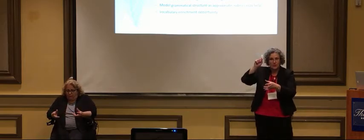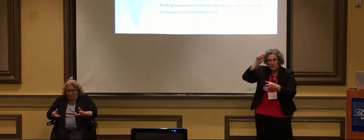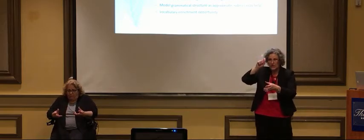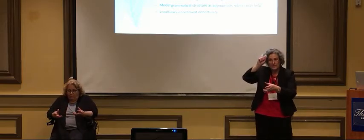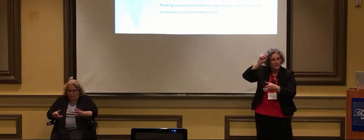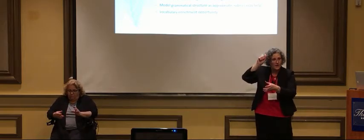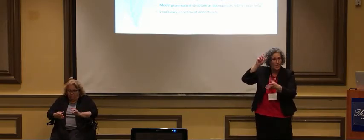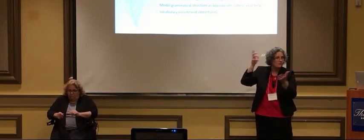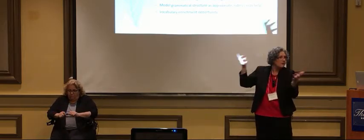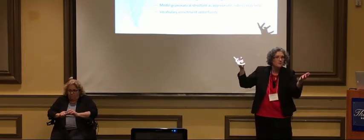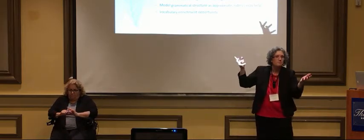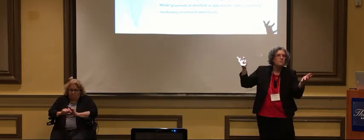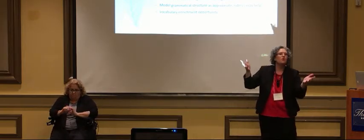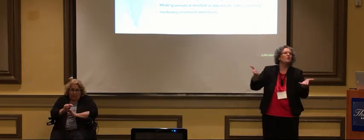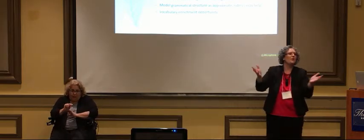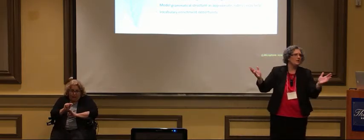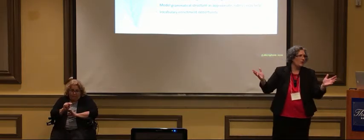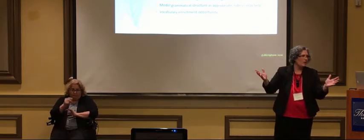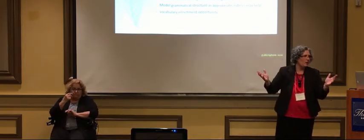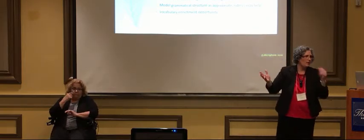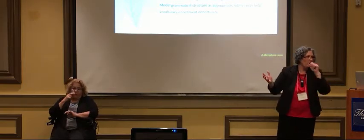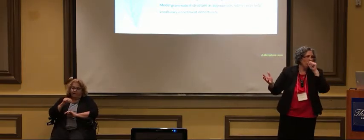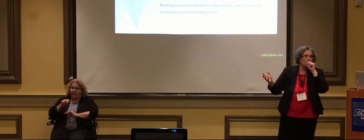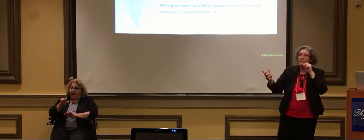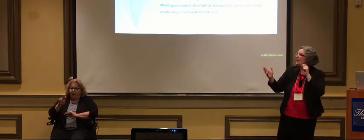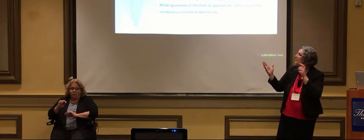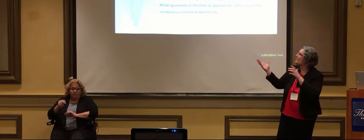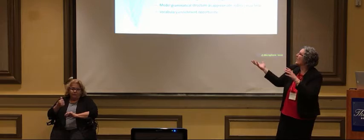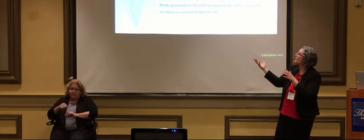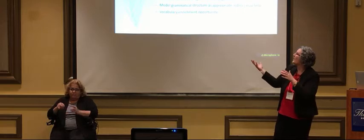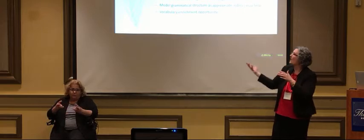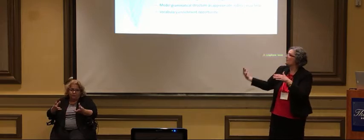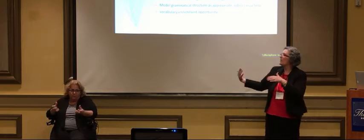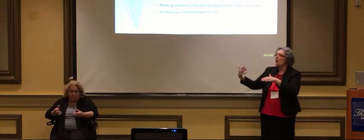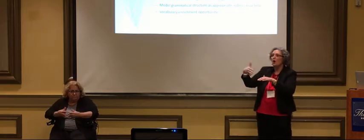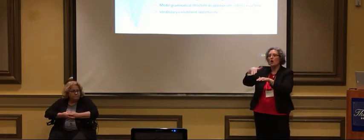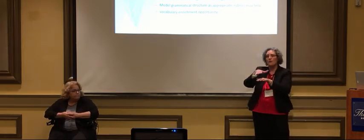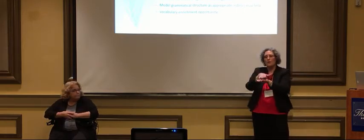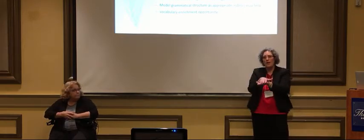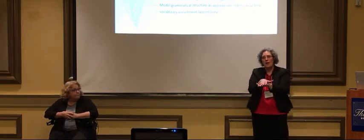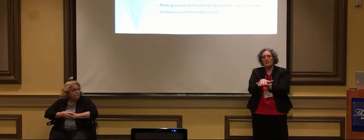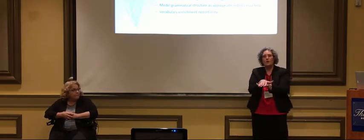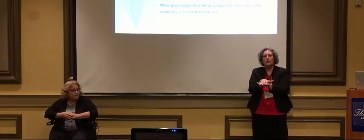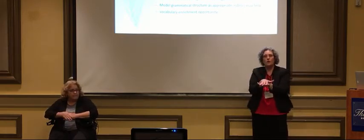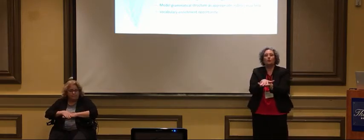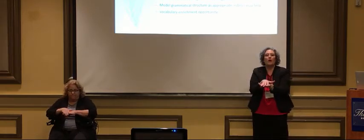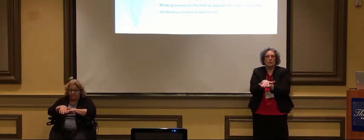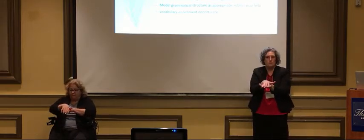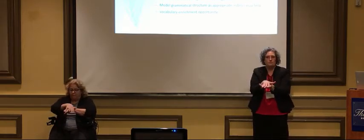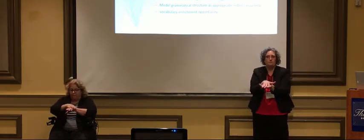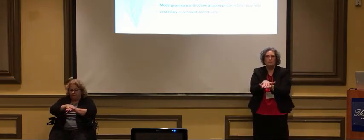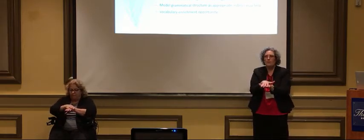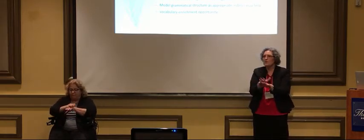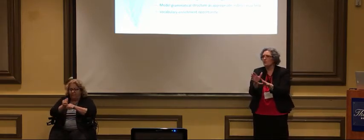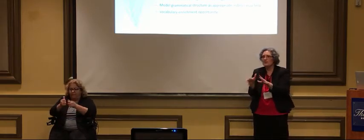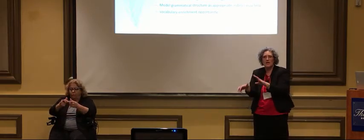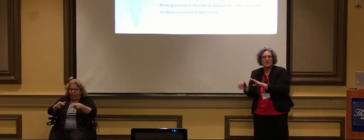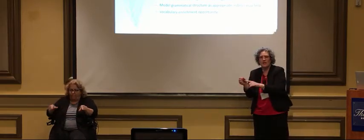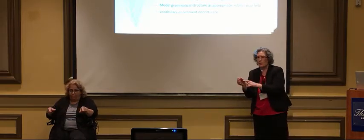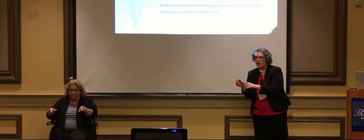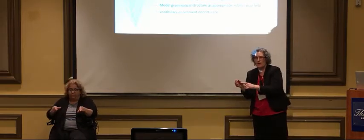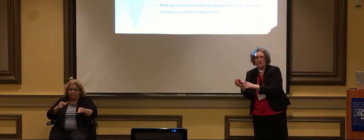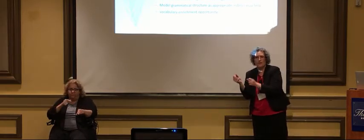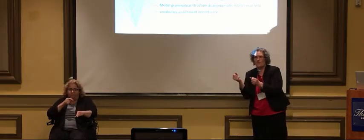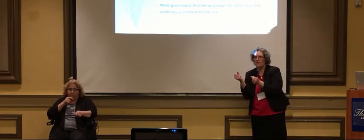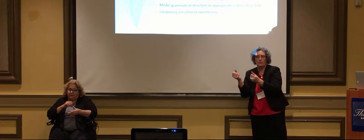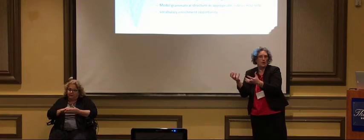maybe just put a little in for a noun, you can do it any way you want. And then that would kind of overlap the grammar. So it's not